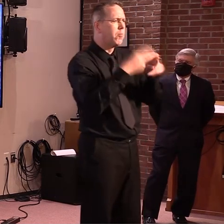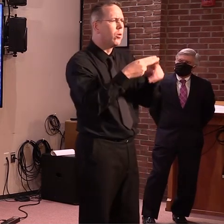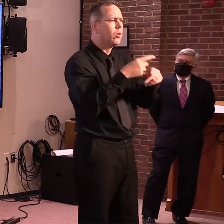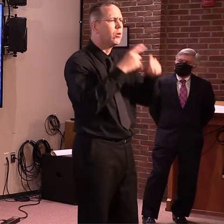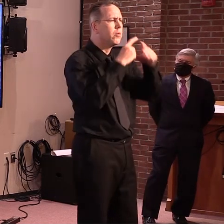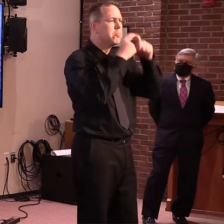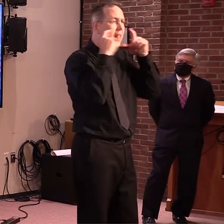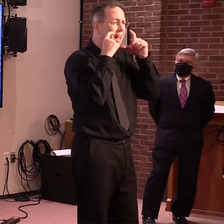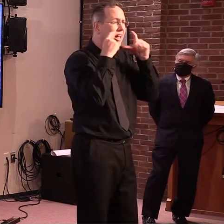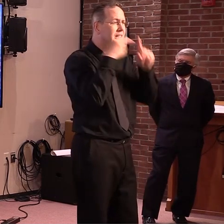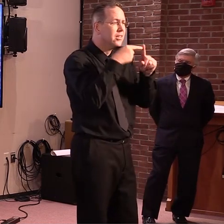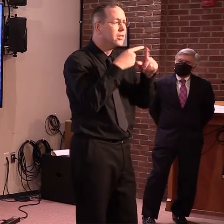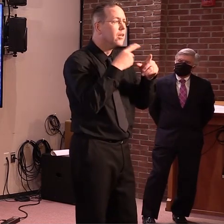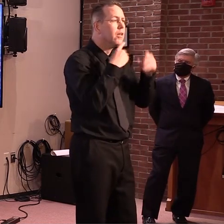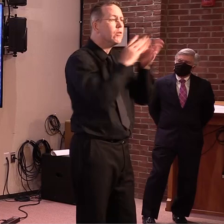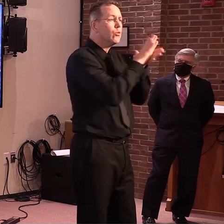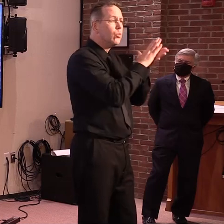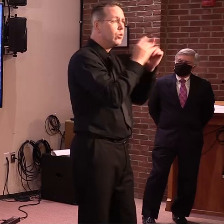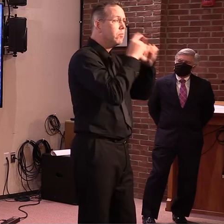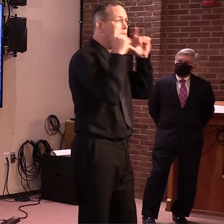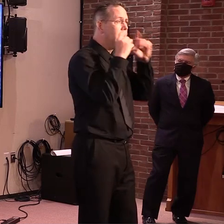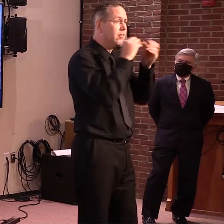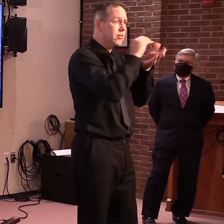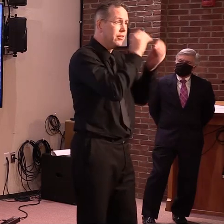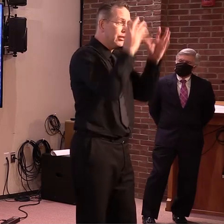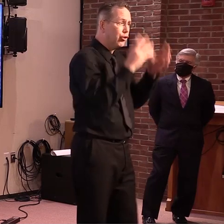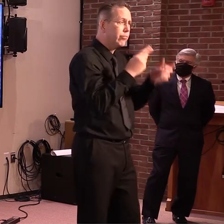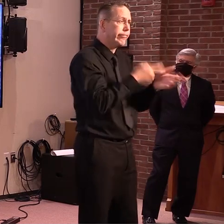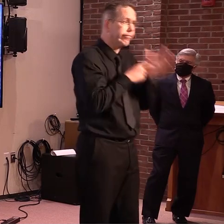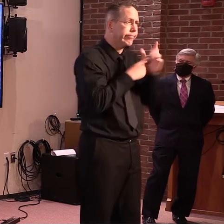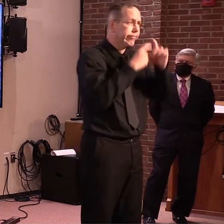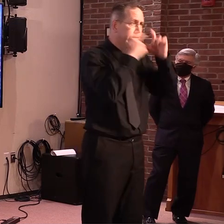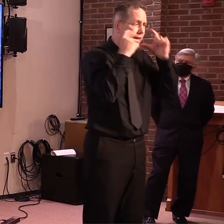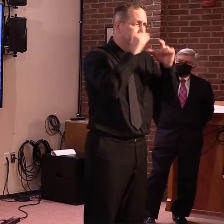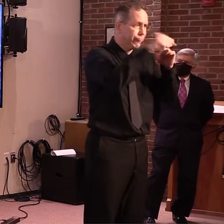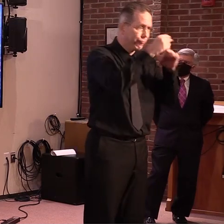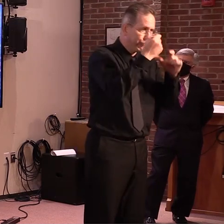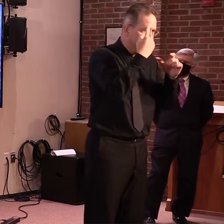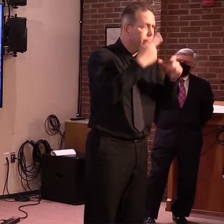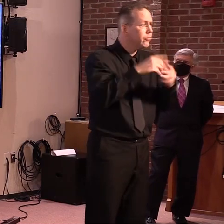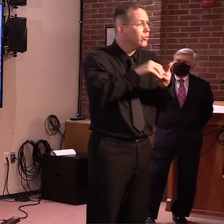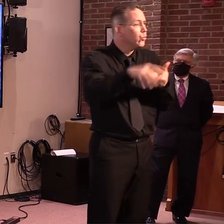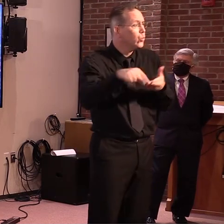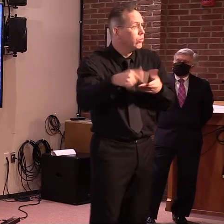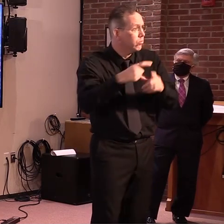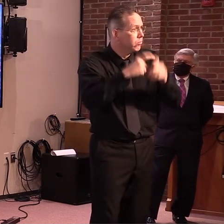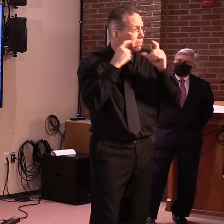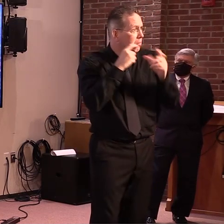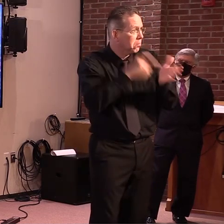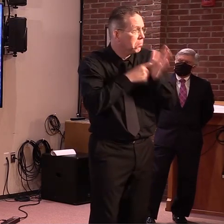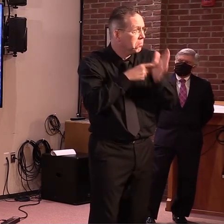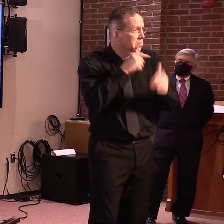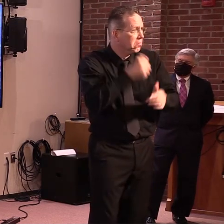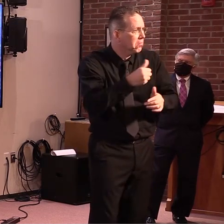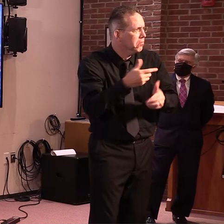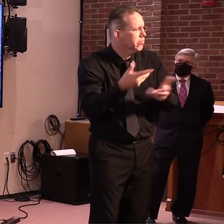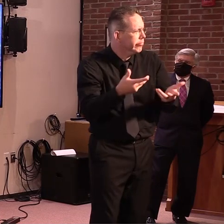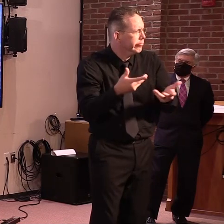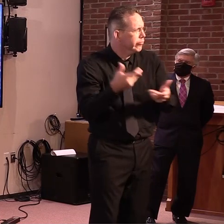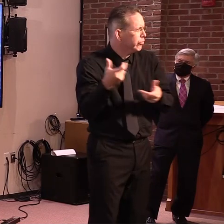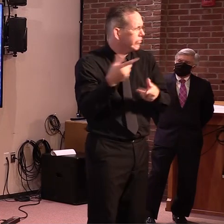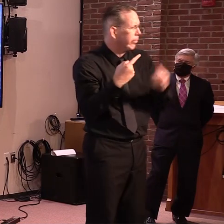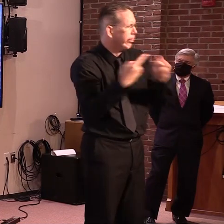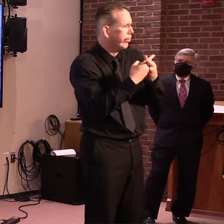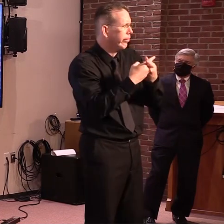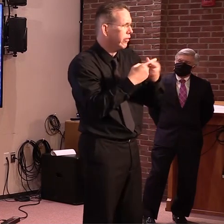but, you know, the unique circumstances of the school environment, obviously, one of the rationales for in-person instruction is the need to provide instruction,